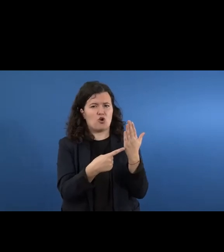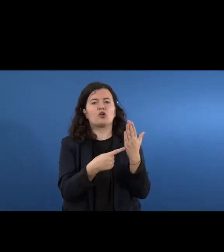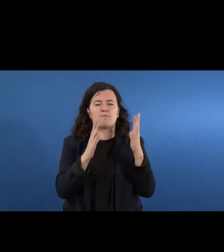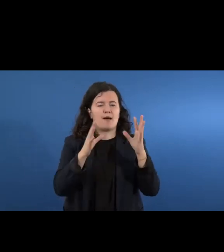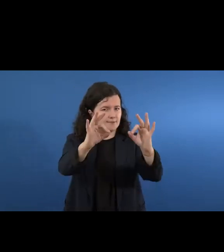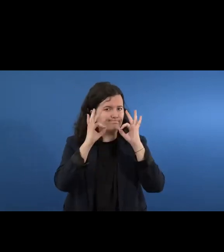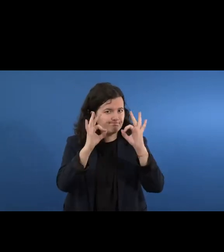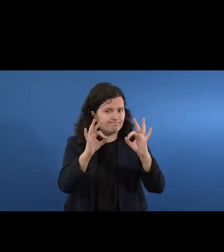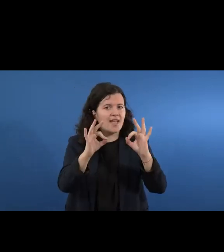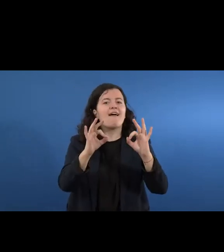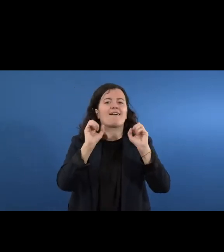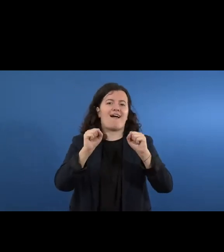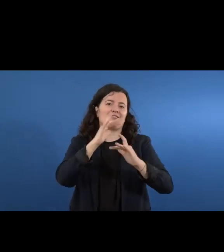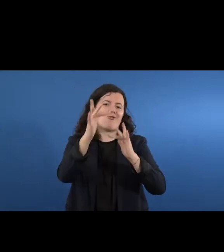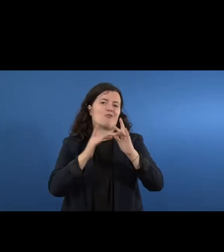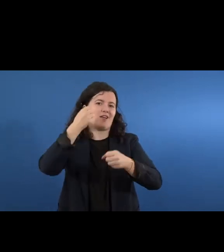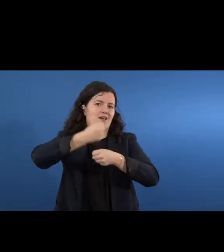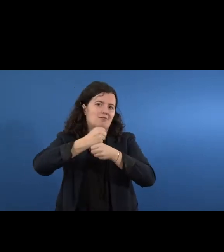teleworking, but it's also